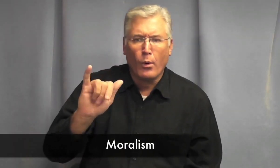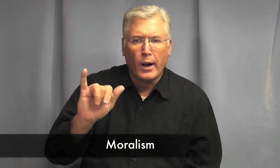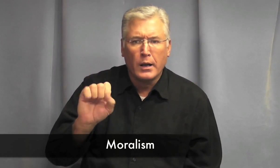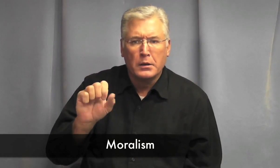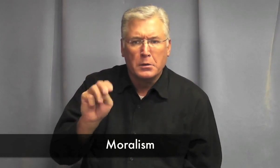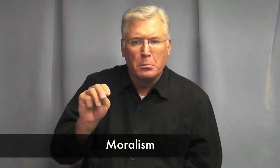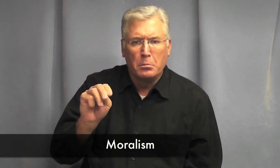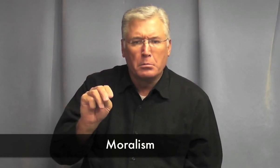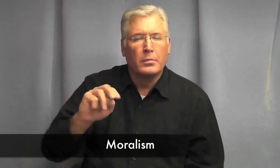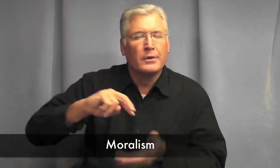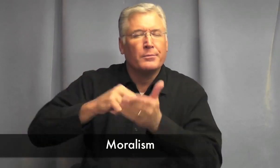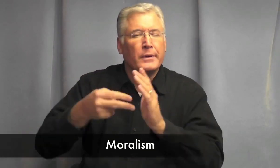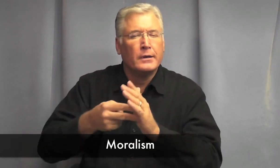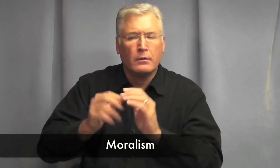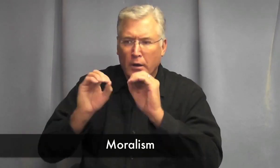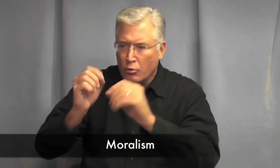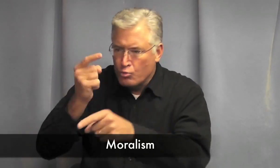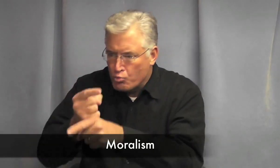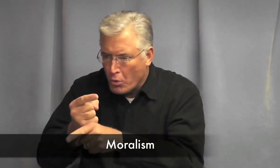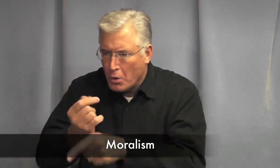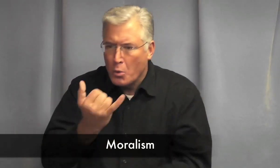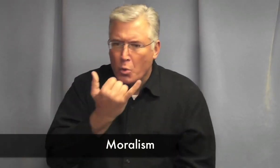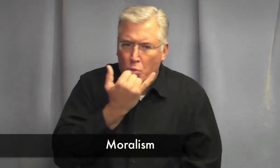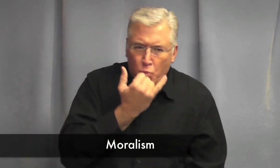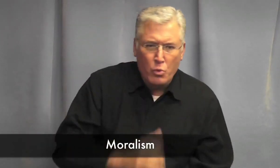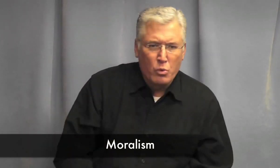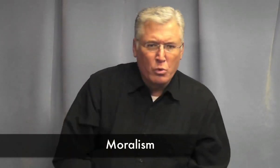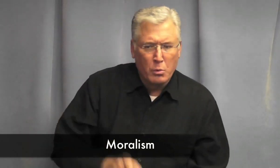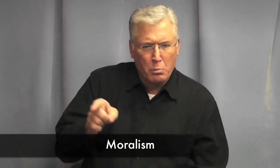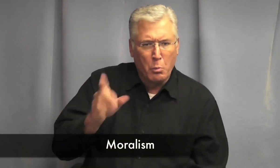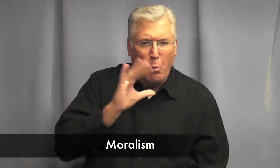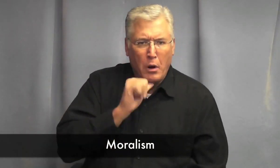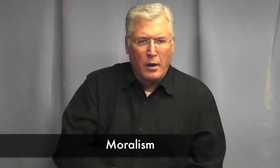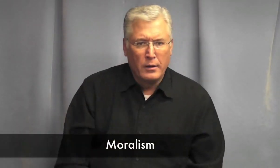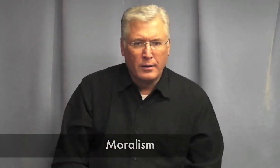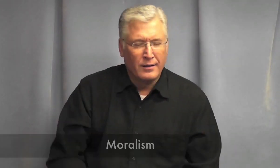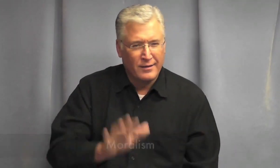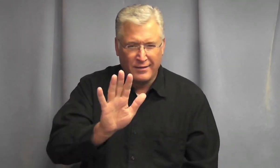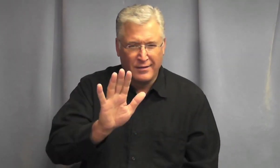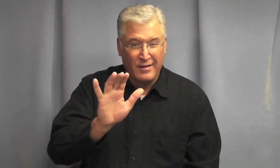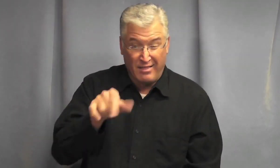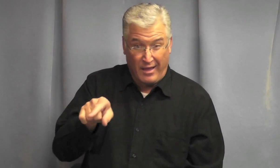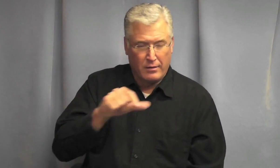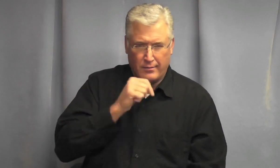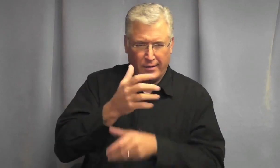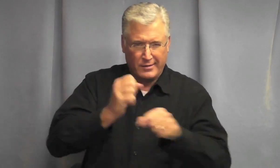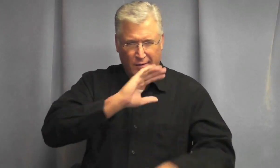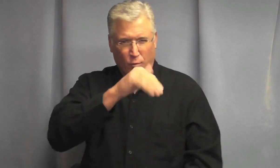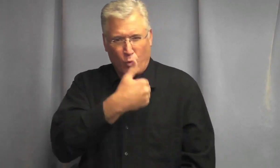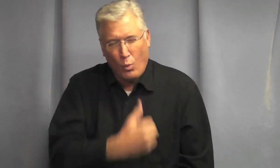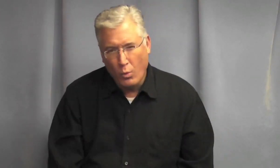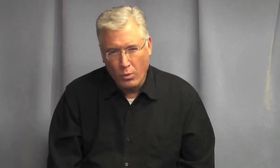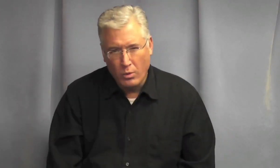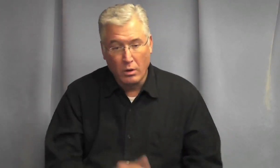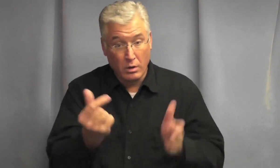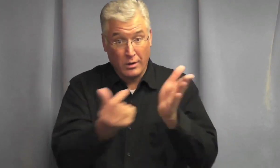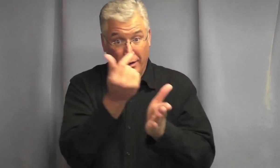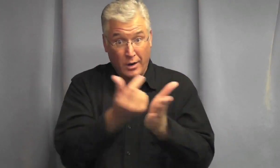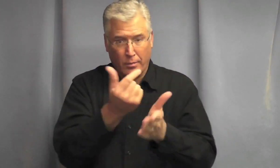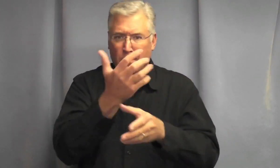just moralism? You know, teaching what's right and teaching what's wrong. Why not? Well, because that does not save the